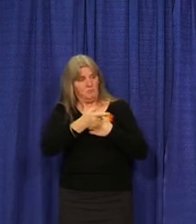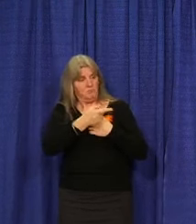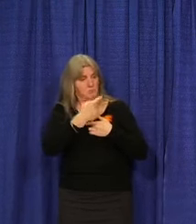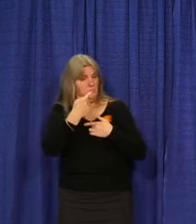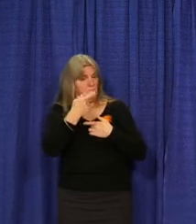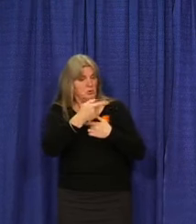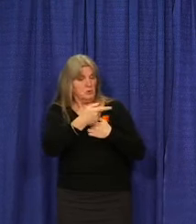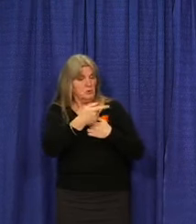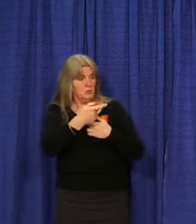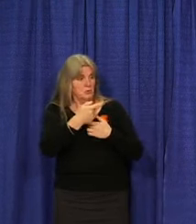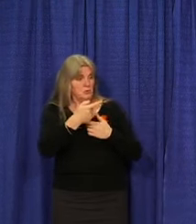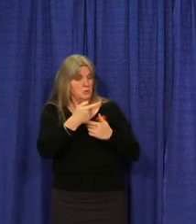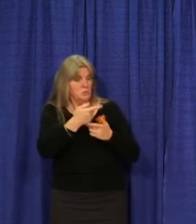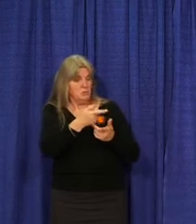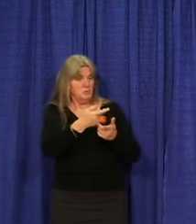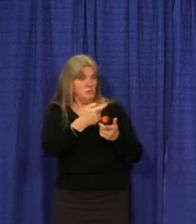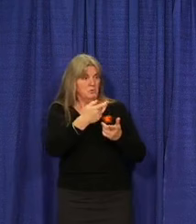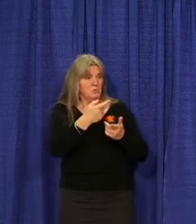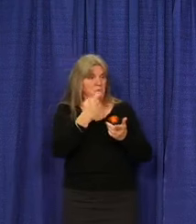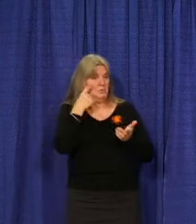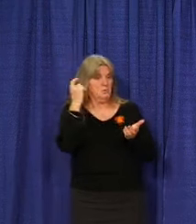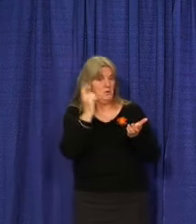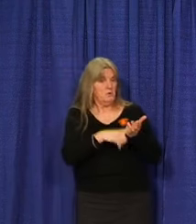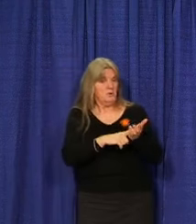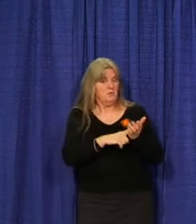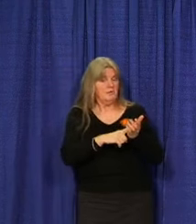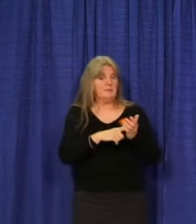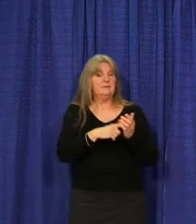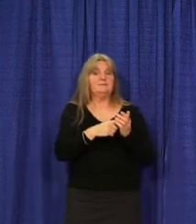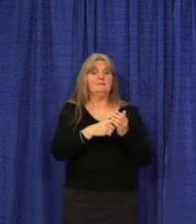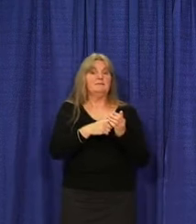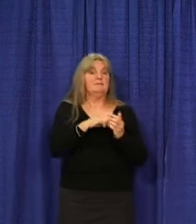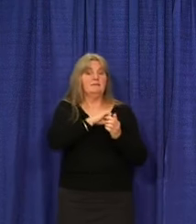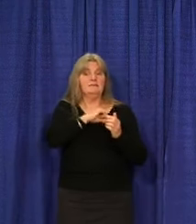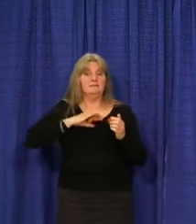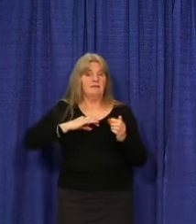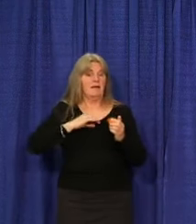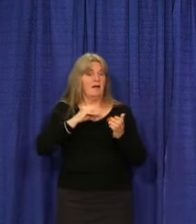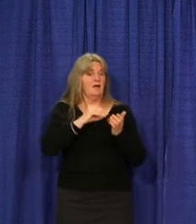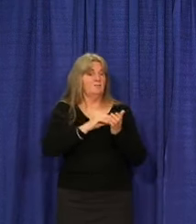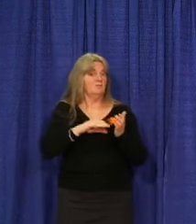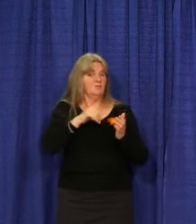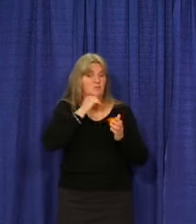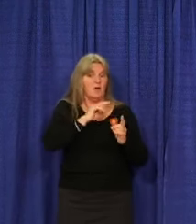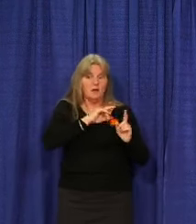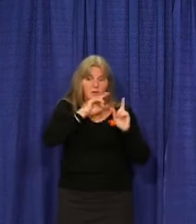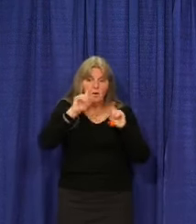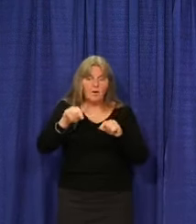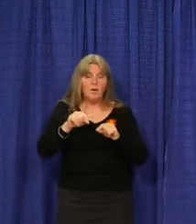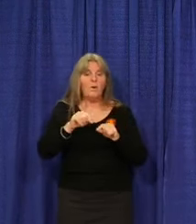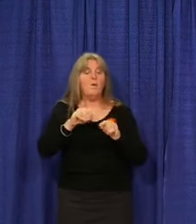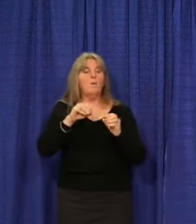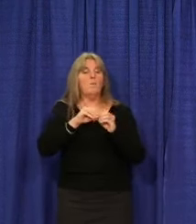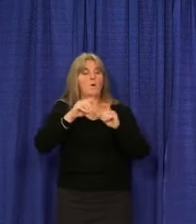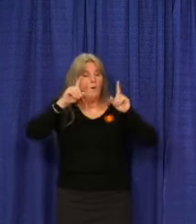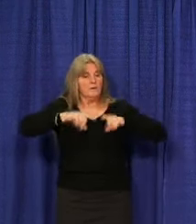in the number of students and staff who are absent from school, or a decrease in the number of people and students getting tested for COVID?